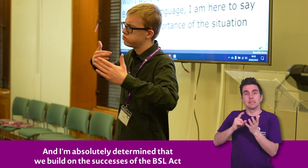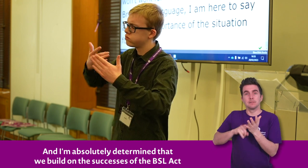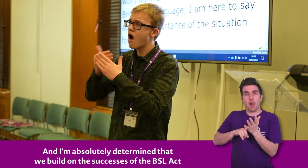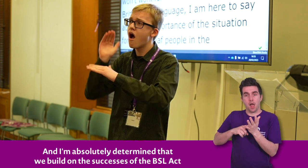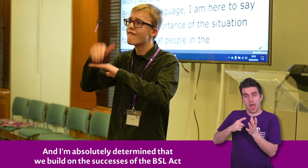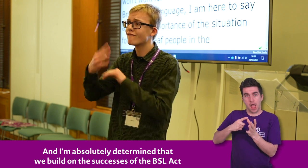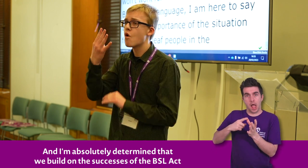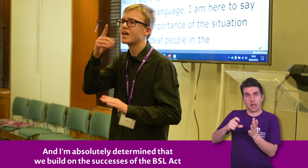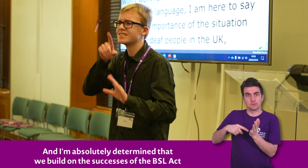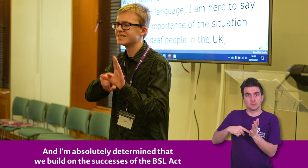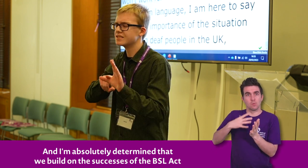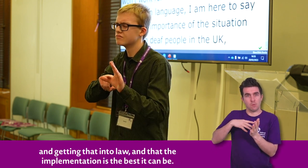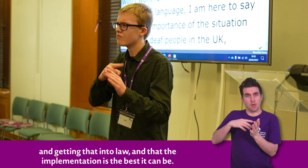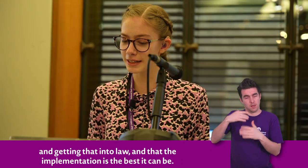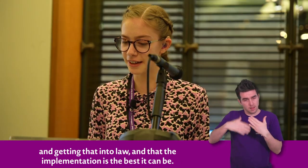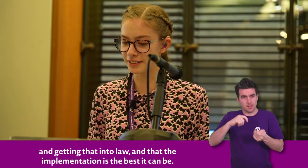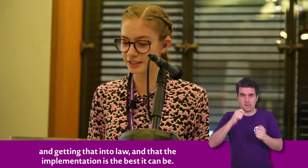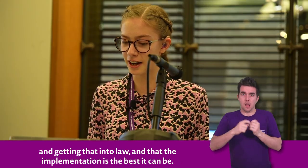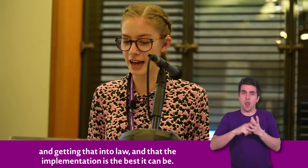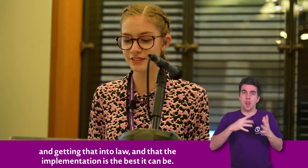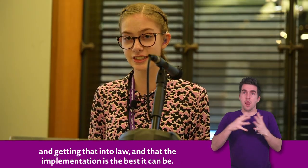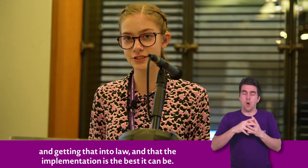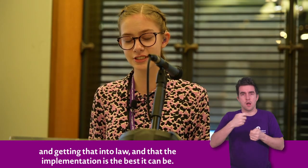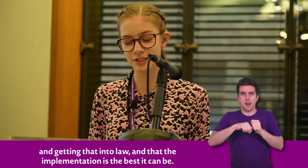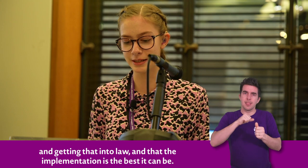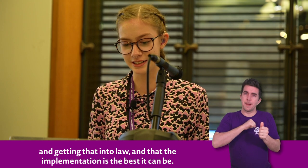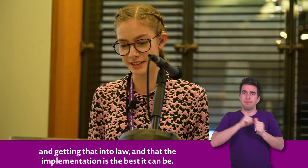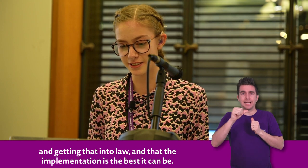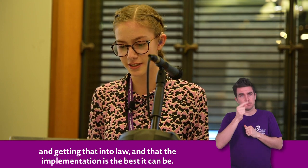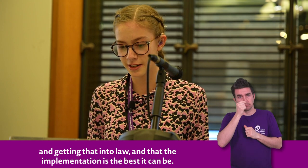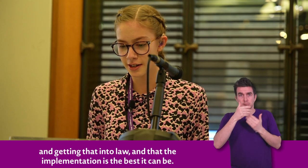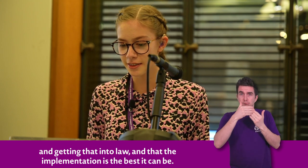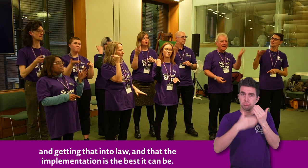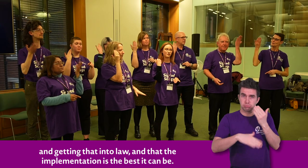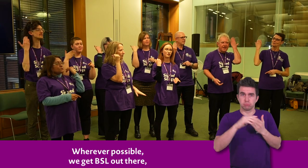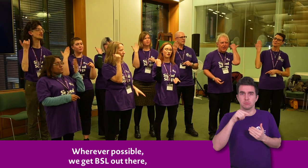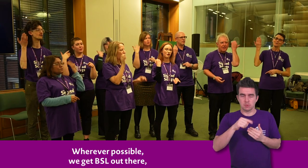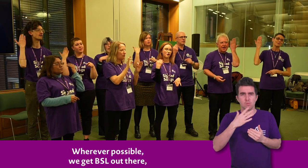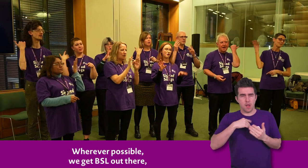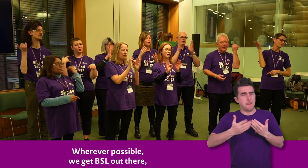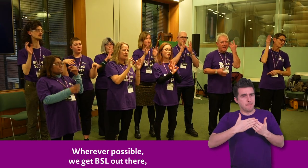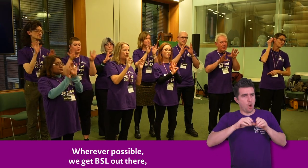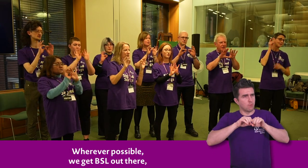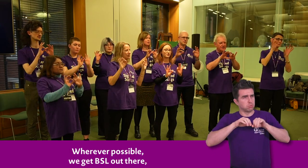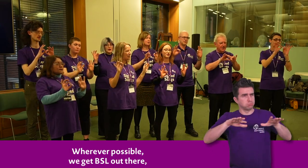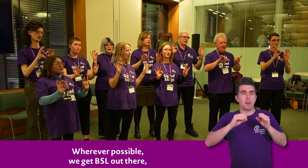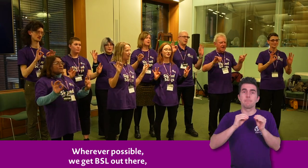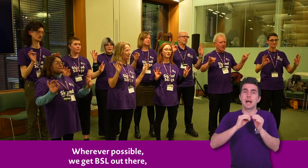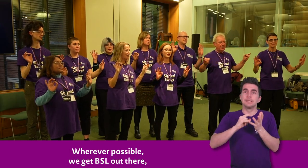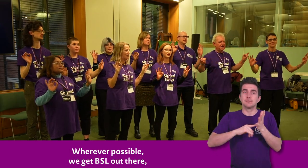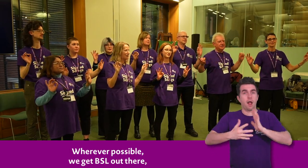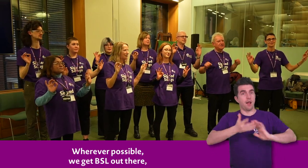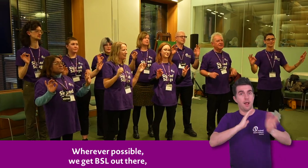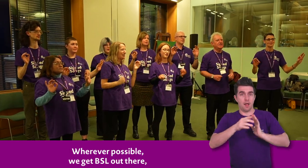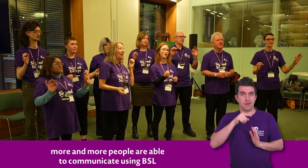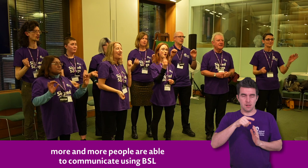we build on the successes of the BSL Act in getting that into law, and that the implementation is the best it can be. Wherever possible, we get BSL